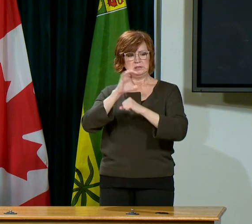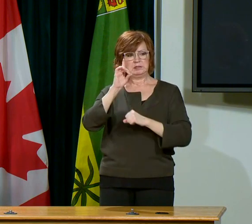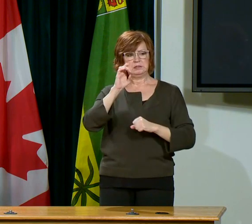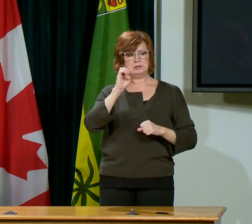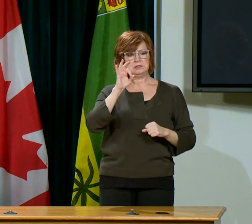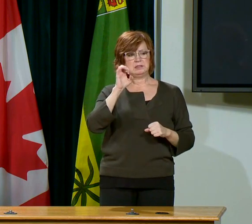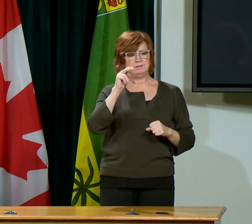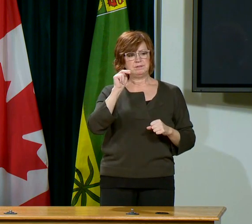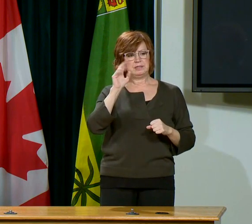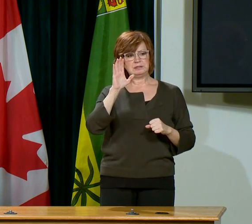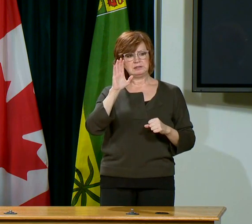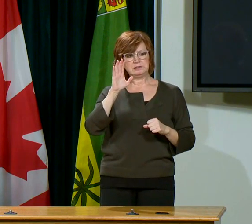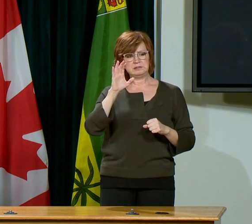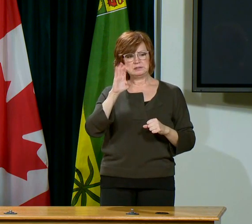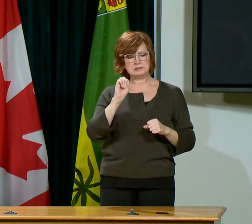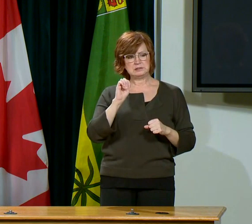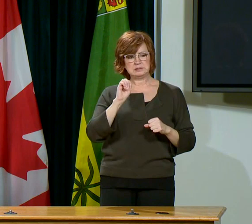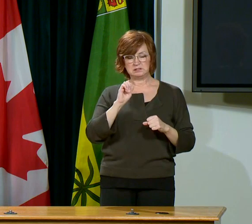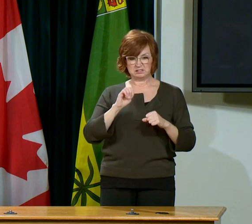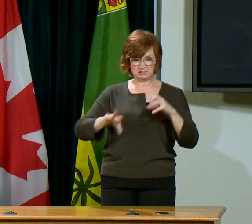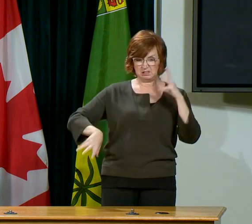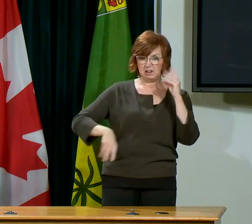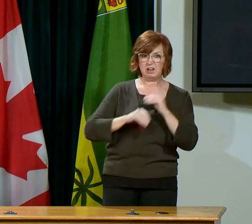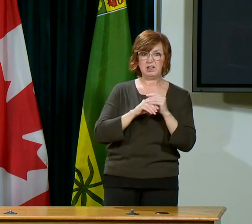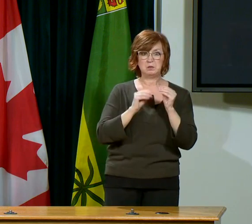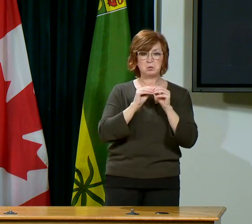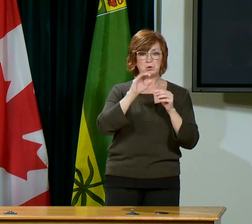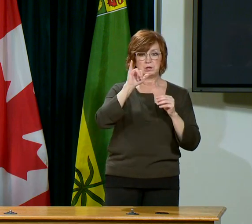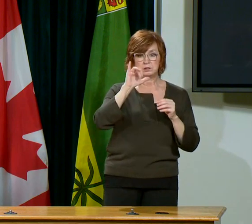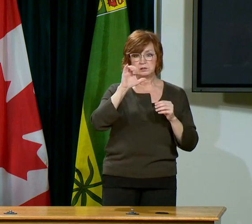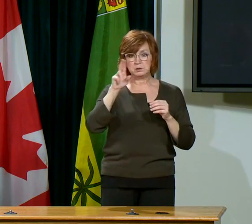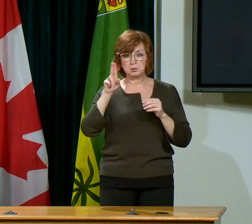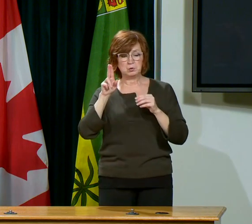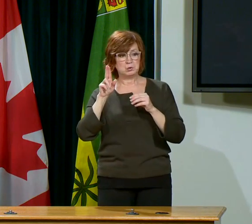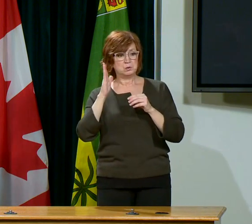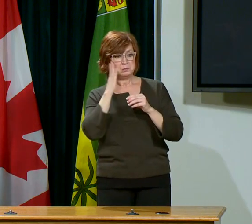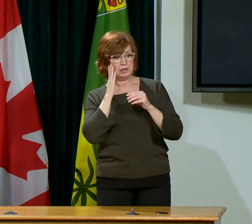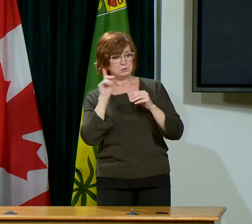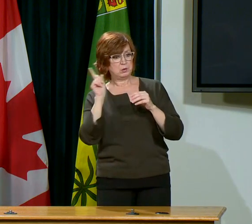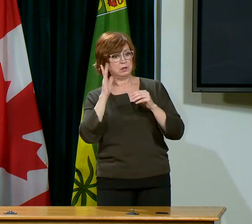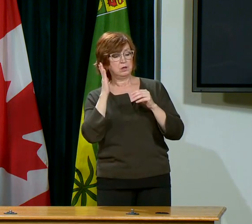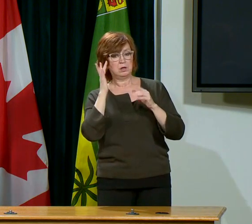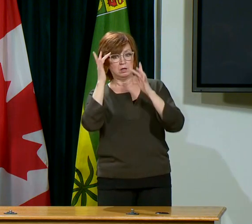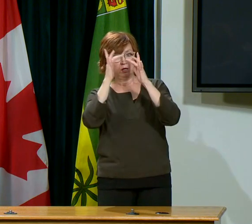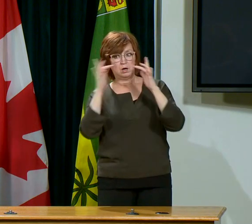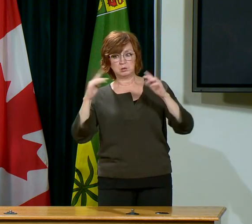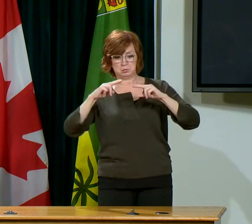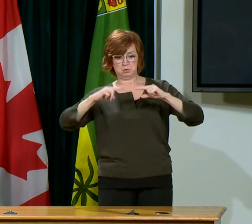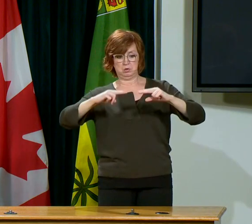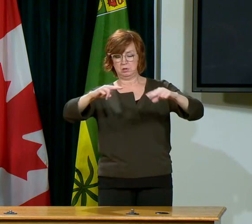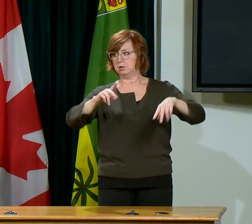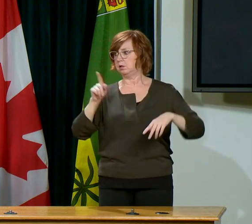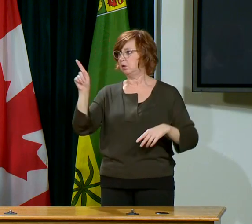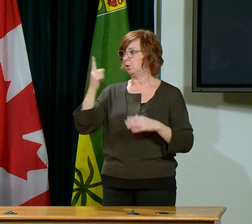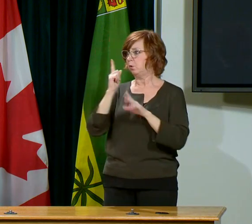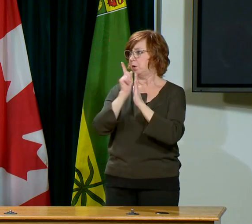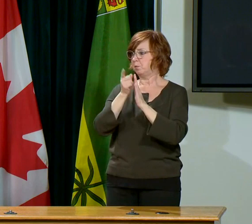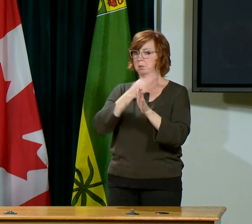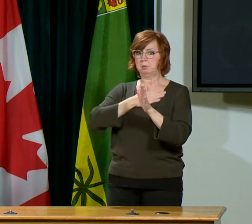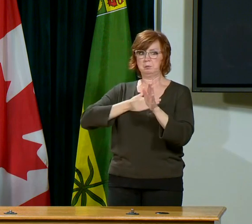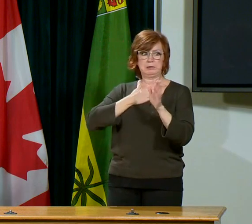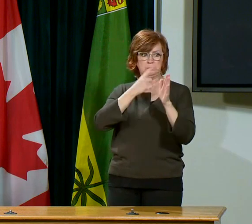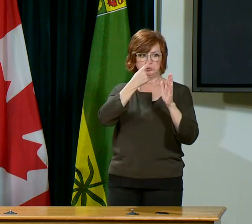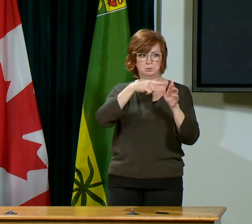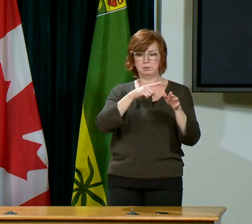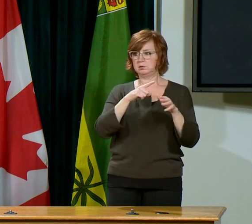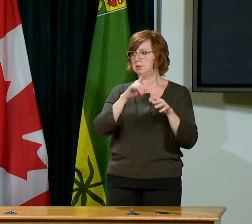a significant number of intensive care beds? Can we just have some updates about Sure. how? So just before we get to that, I'm getting a